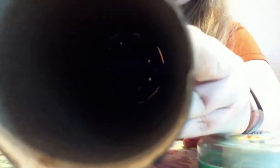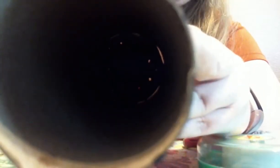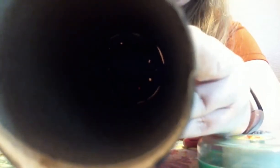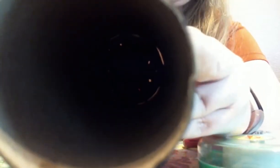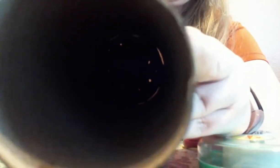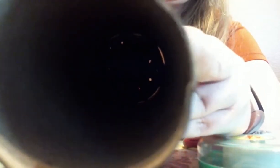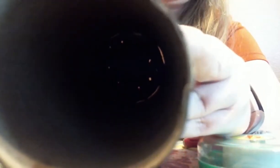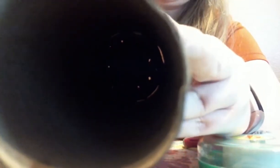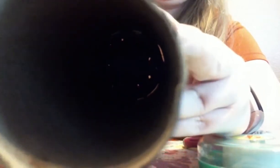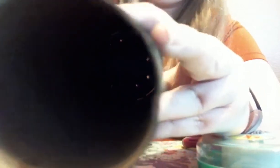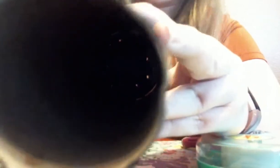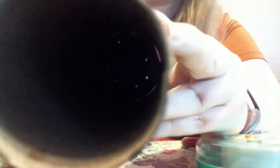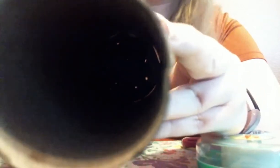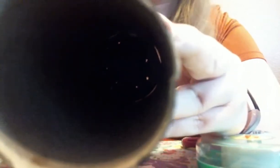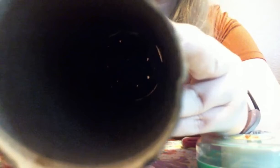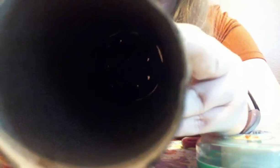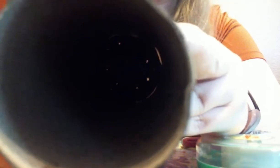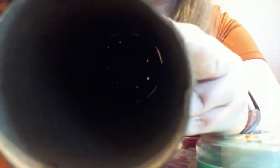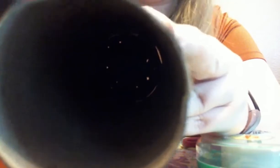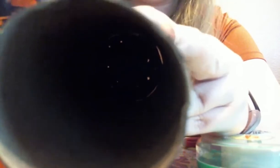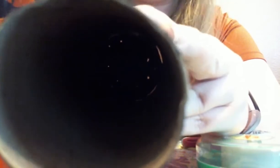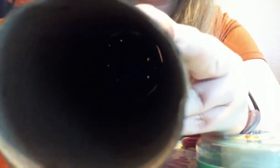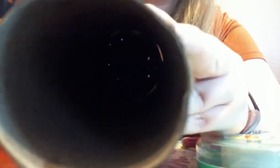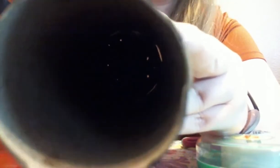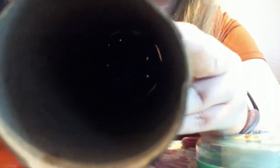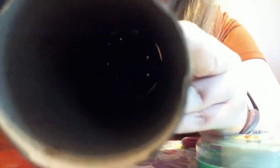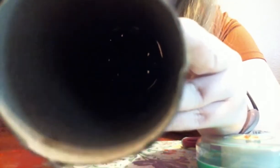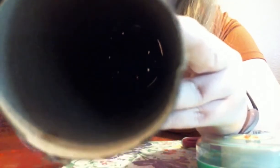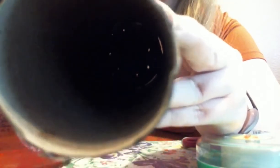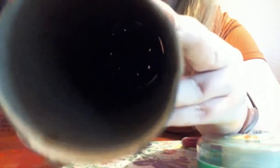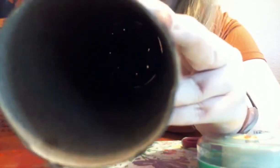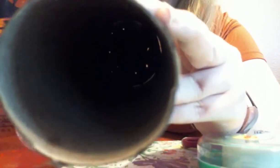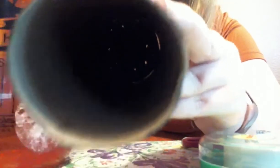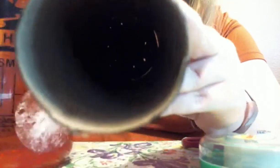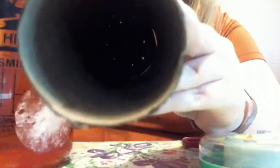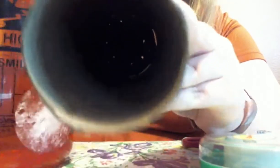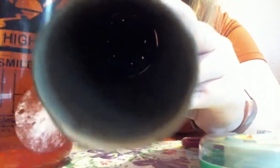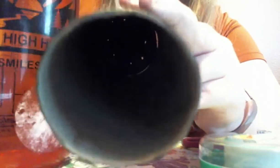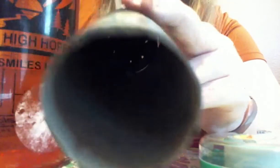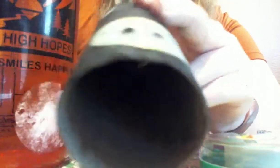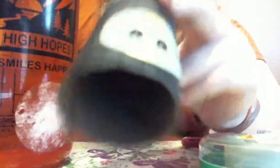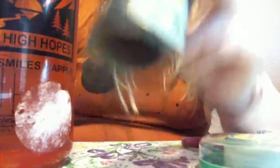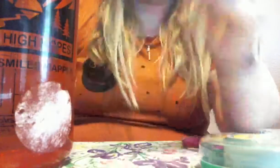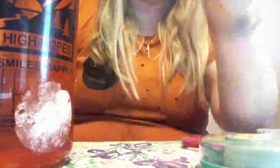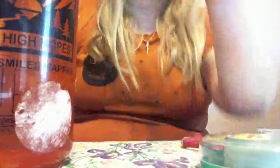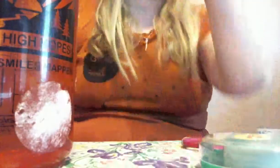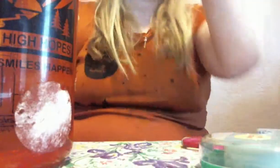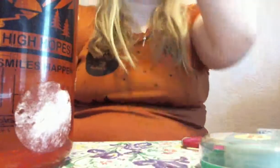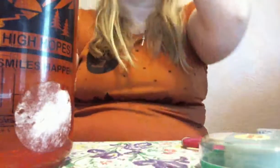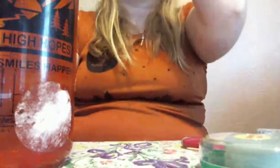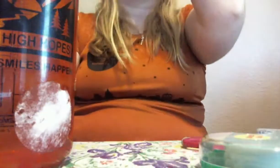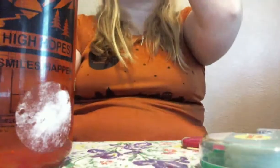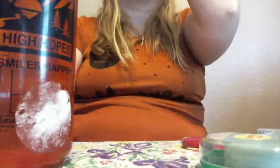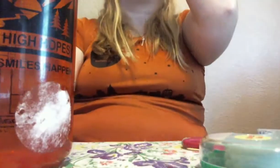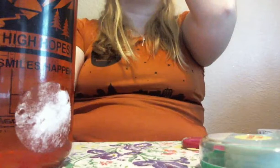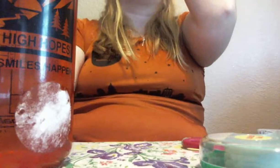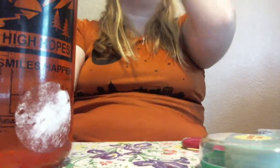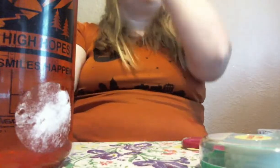Kind of hard to see, but if you have a light, you can see the stars. If you look through it up at your light,